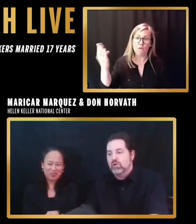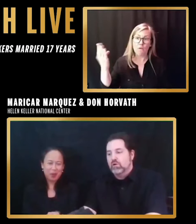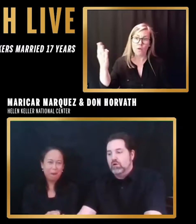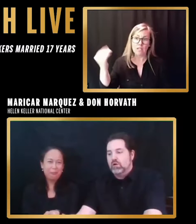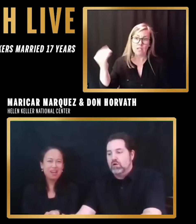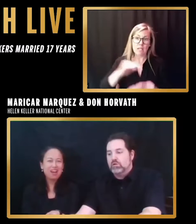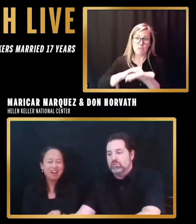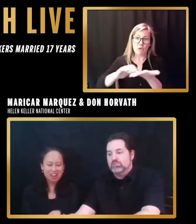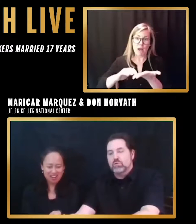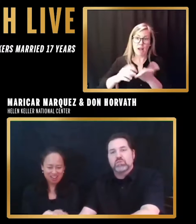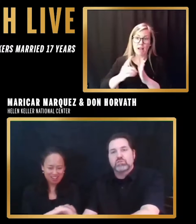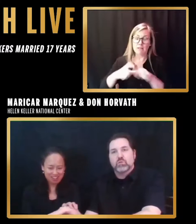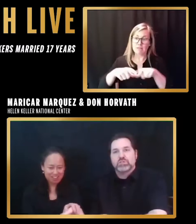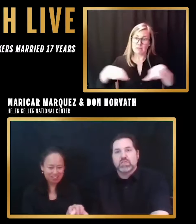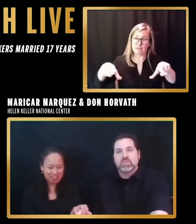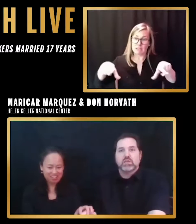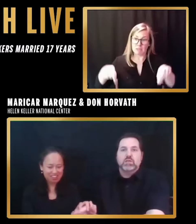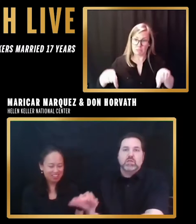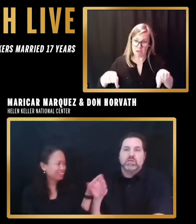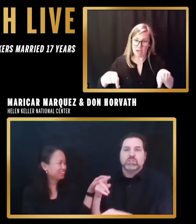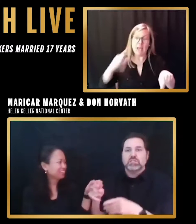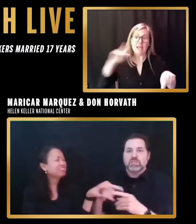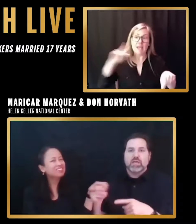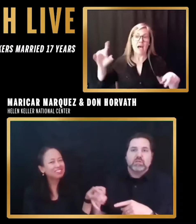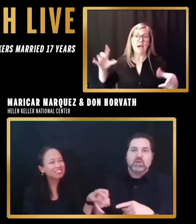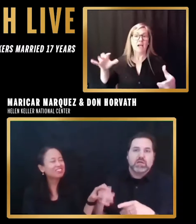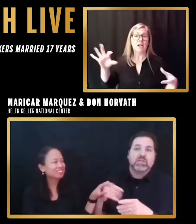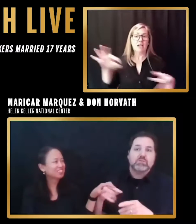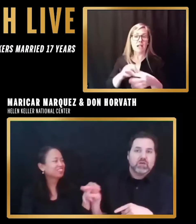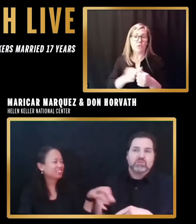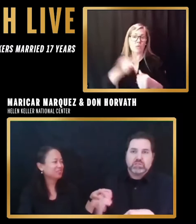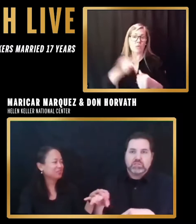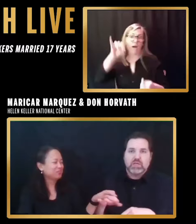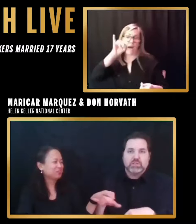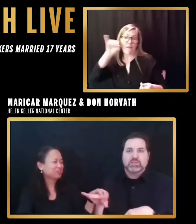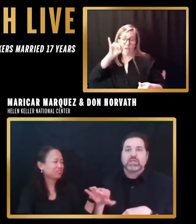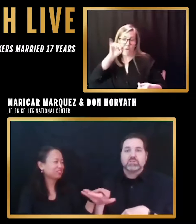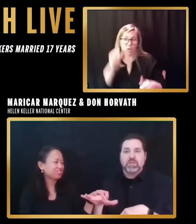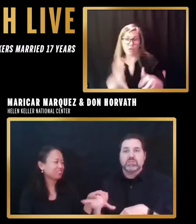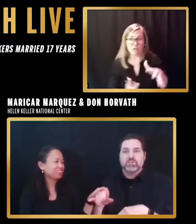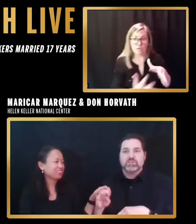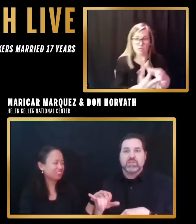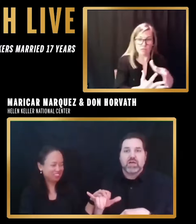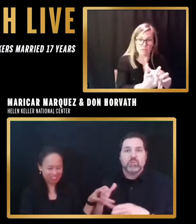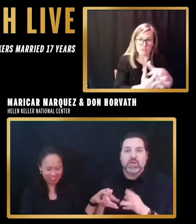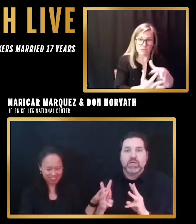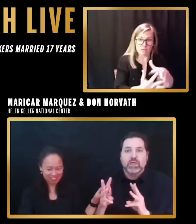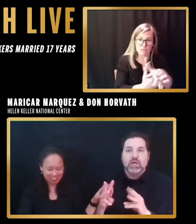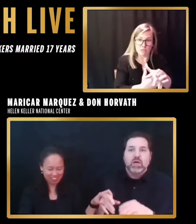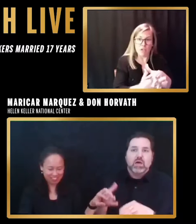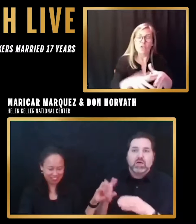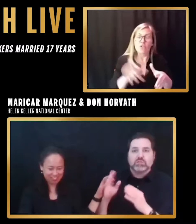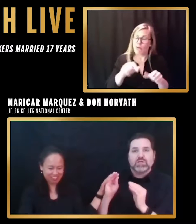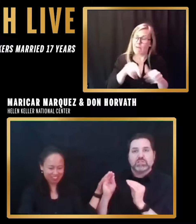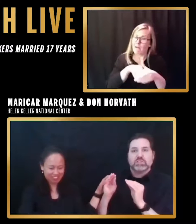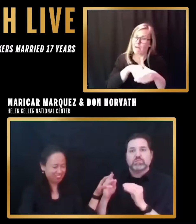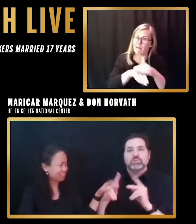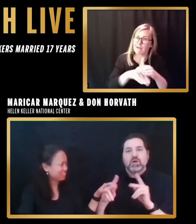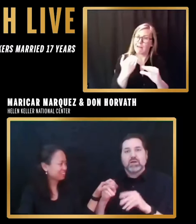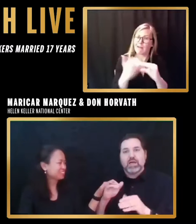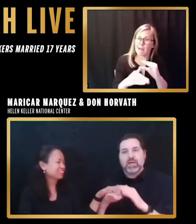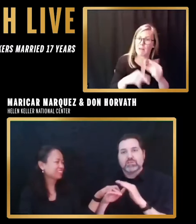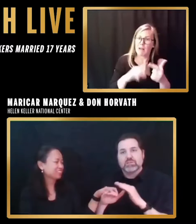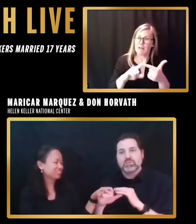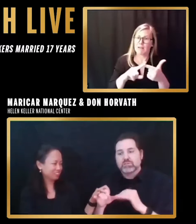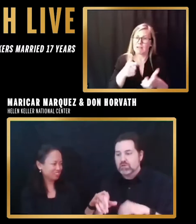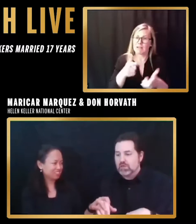her Focus 14, and she can get emails and text messages that way. So I teach people